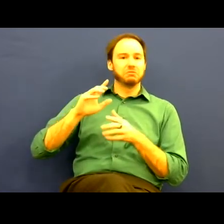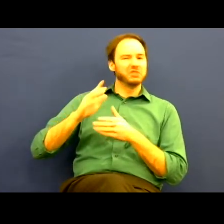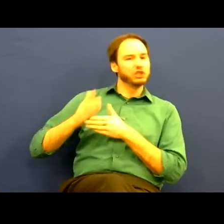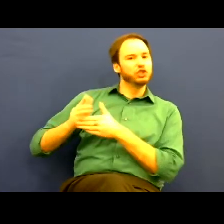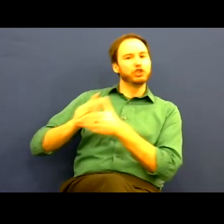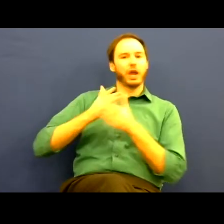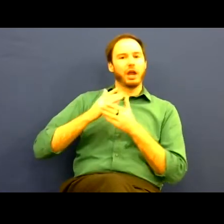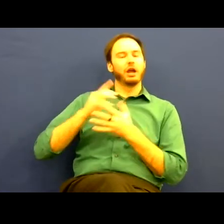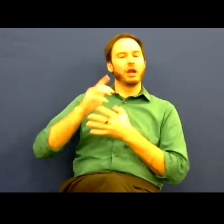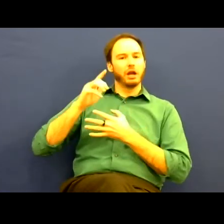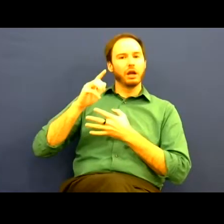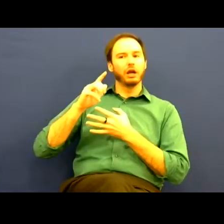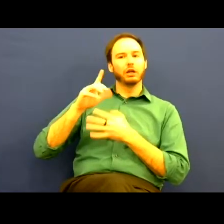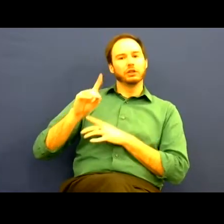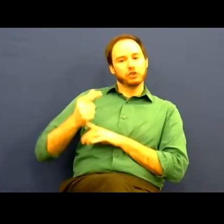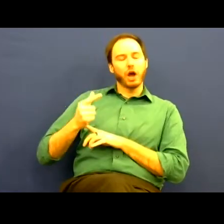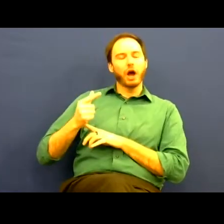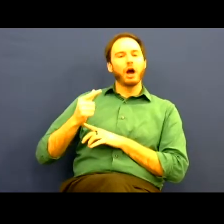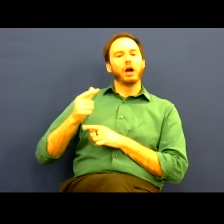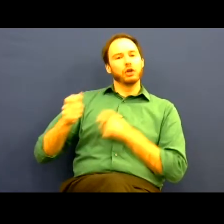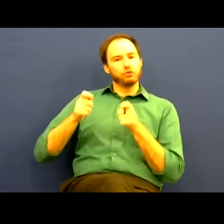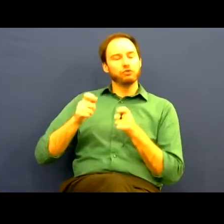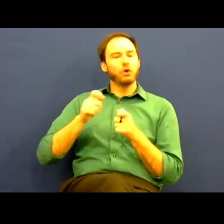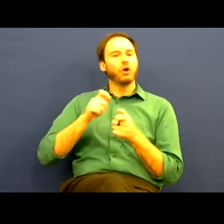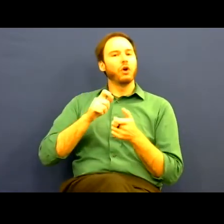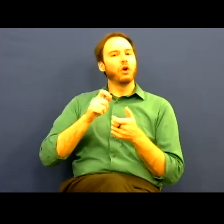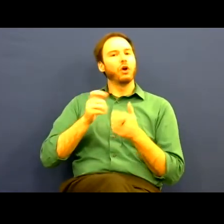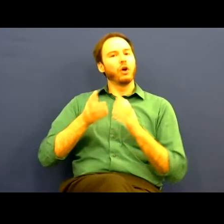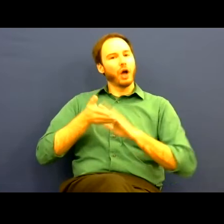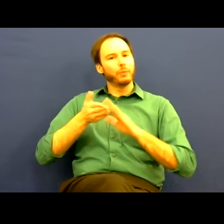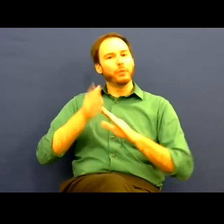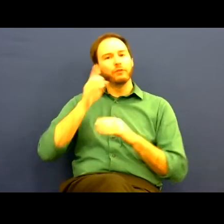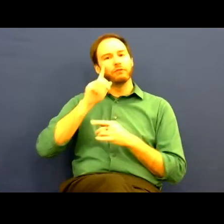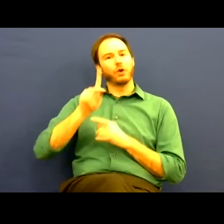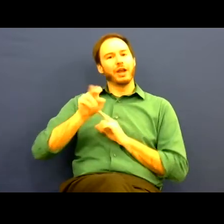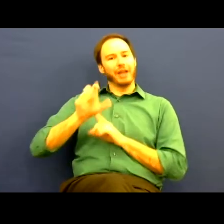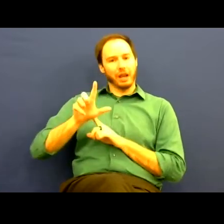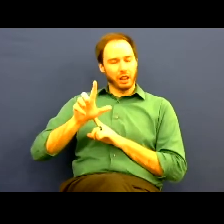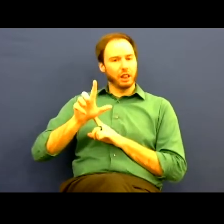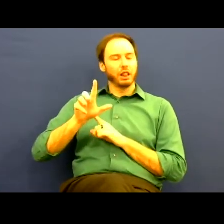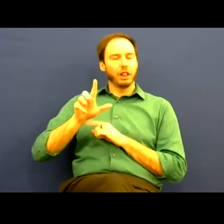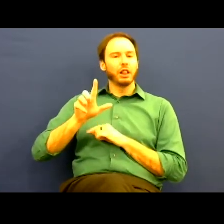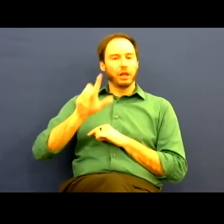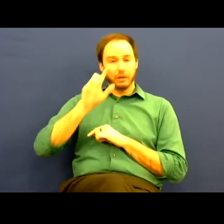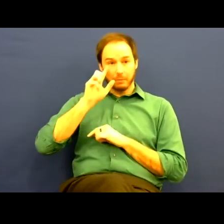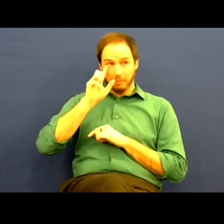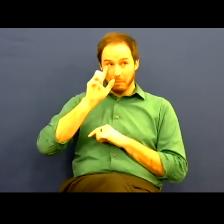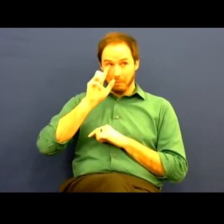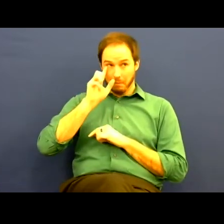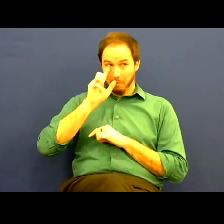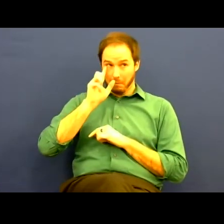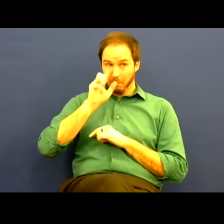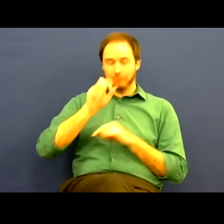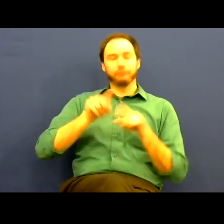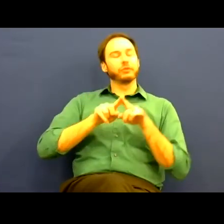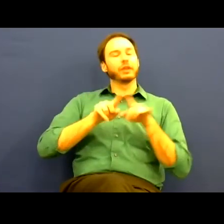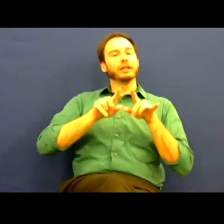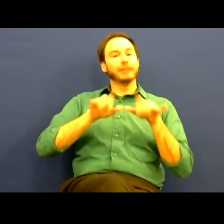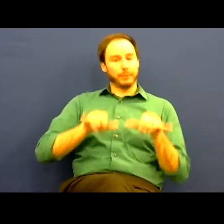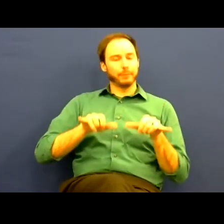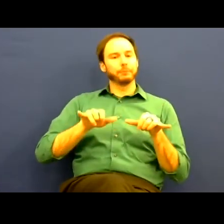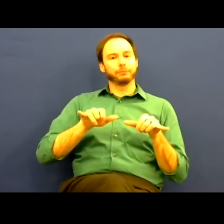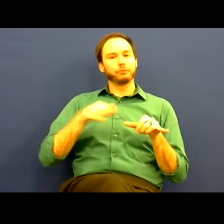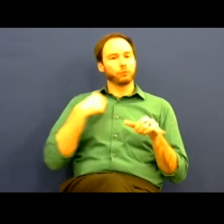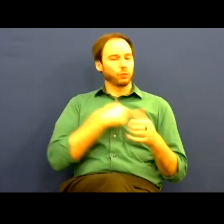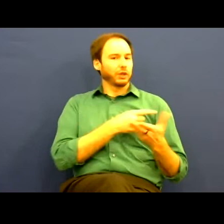sharing those dog control services and operating a kennel. And at the same time, there's also been